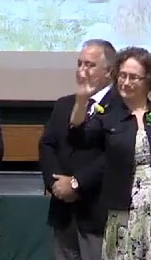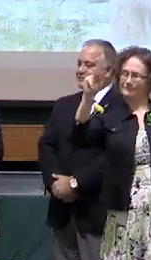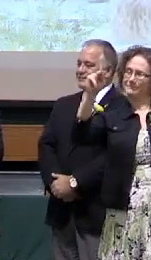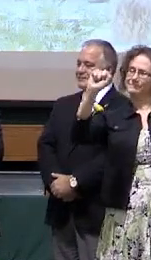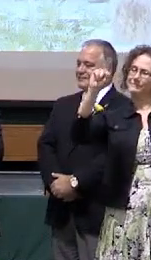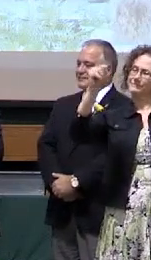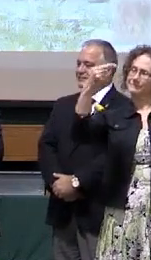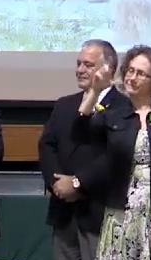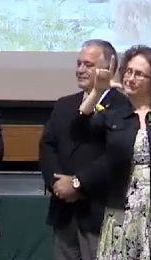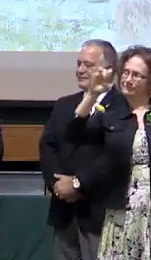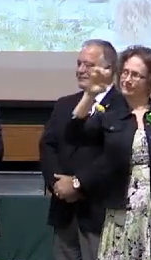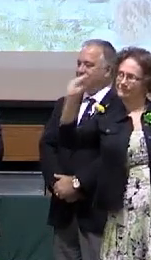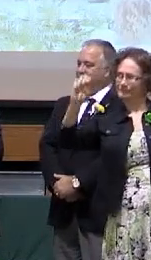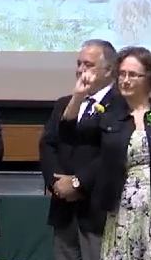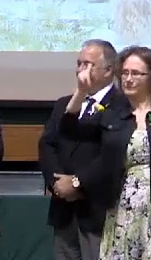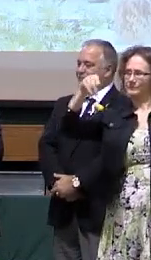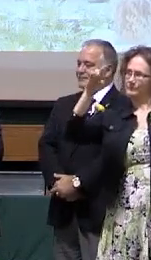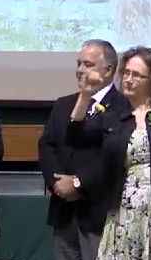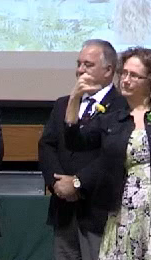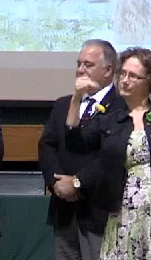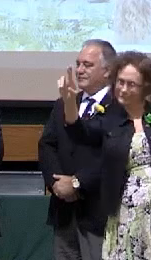Desiree Kathleen Springer.